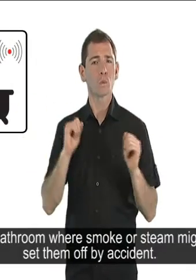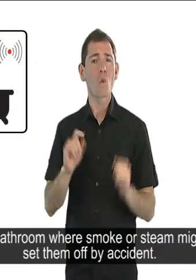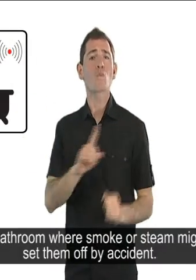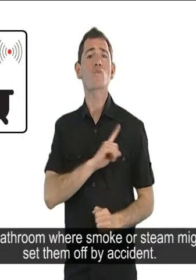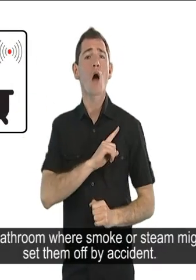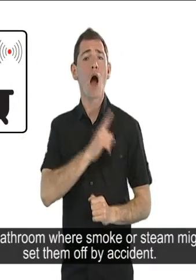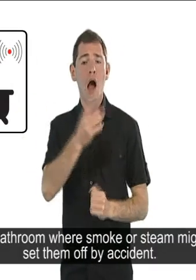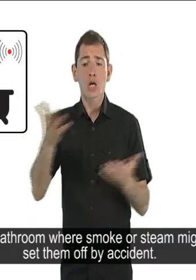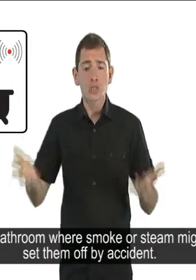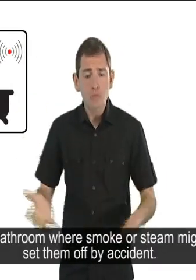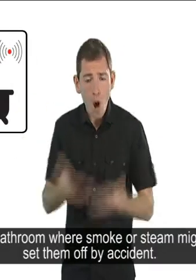by accident.